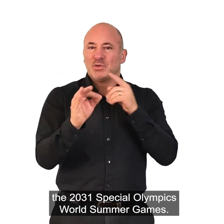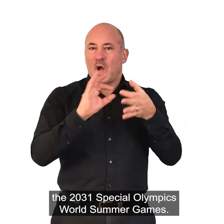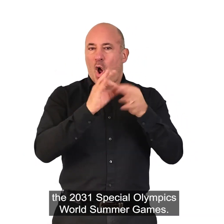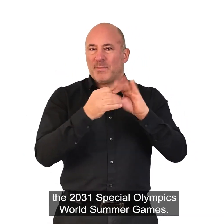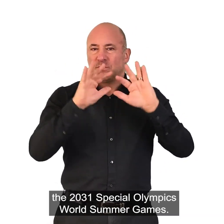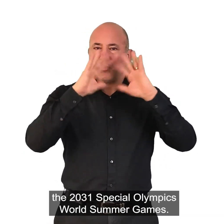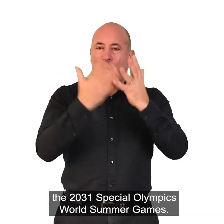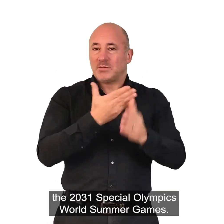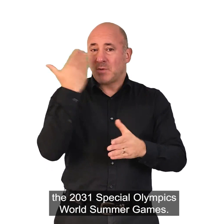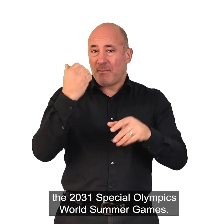Olympics World Summer Games.